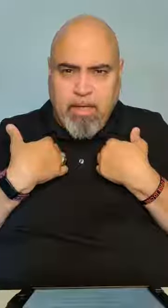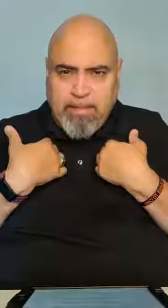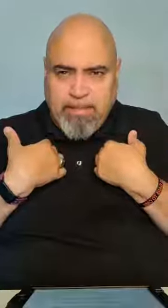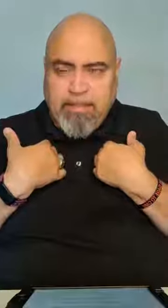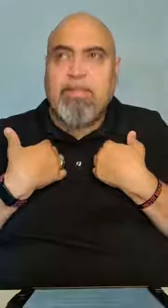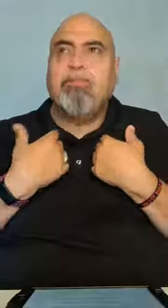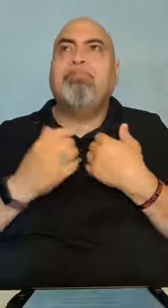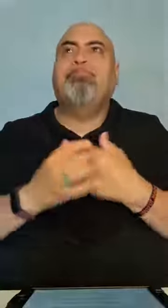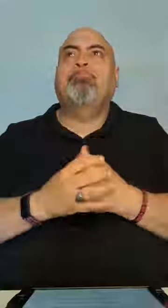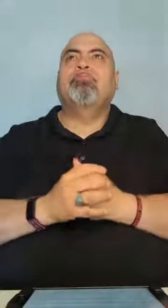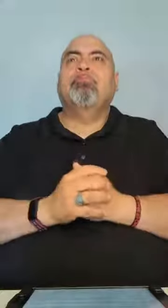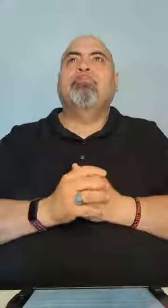us.